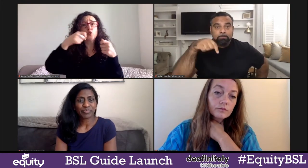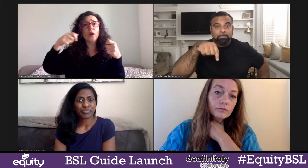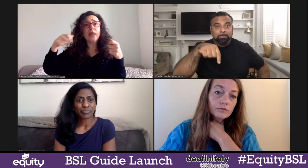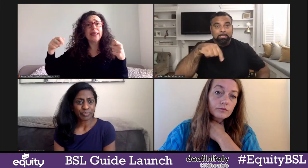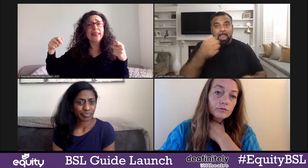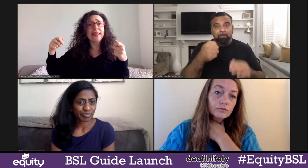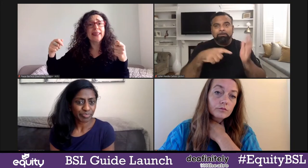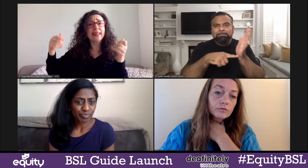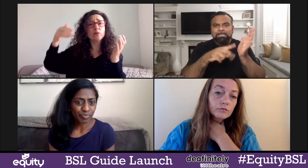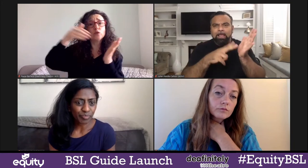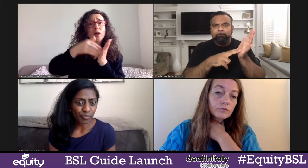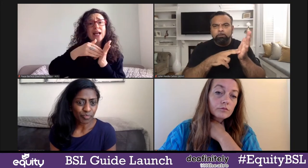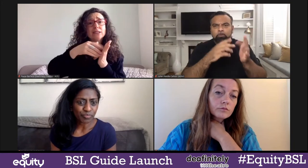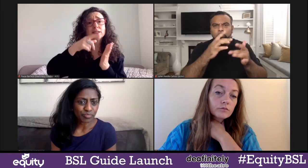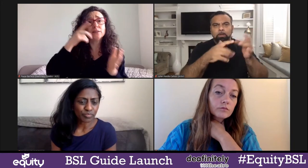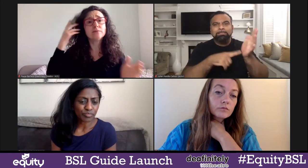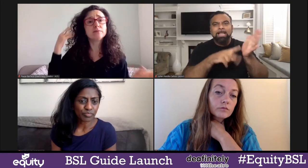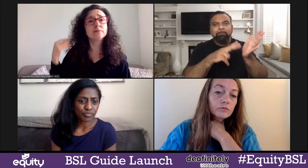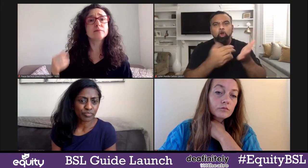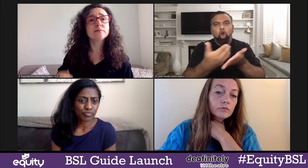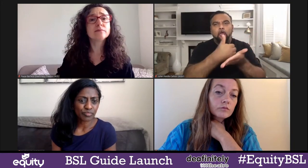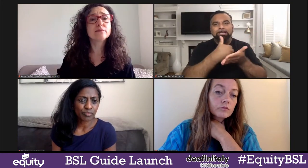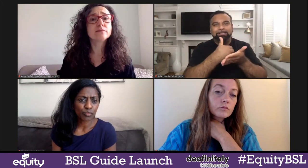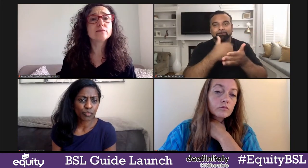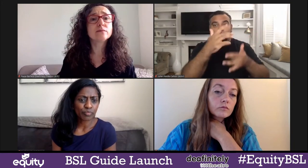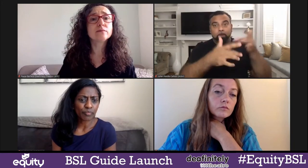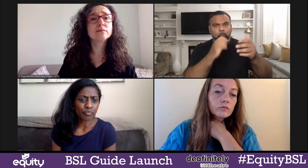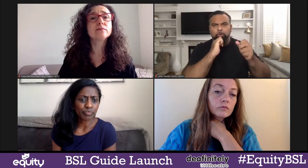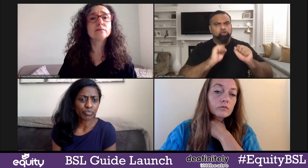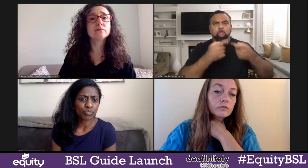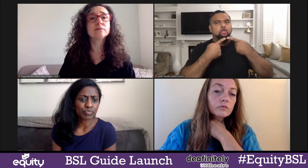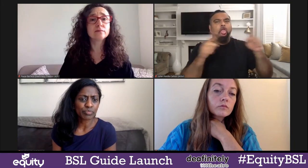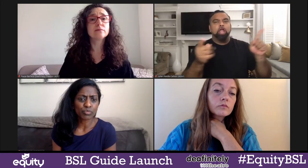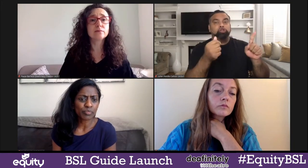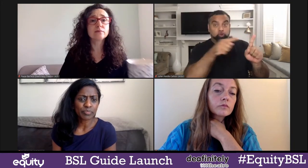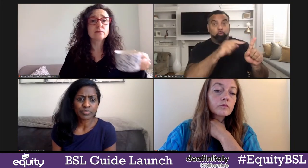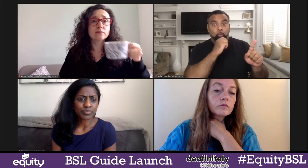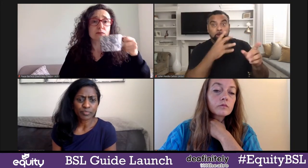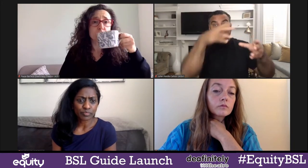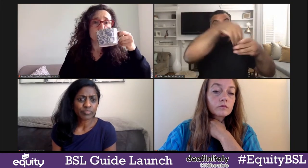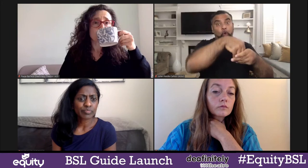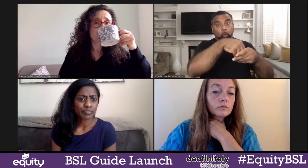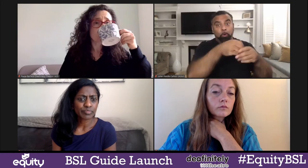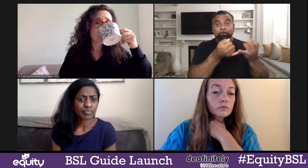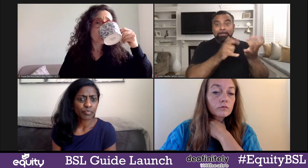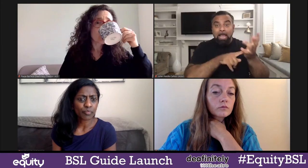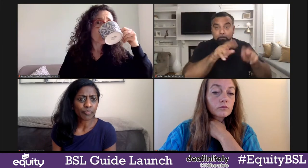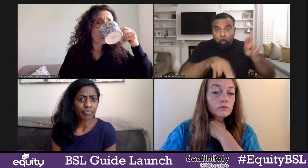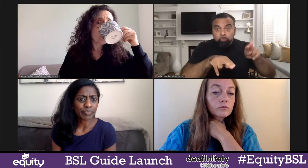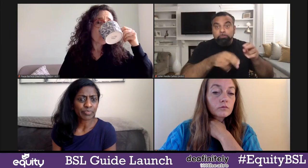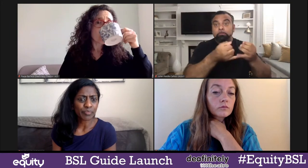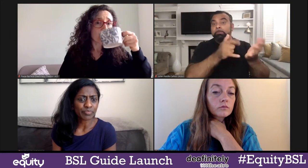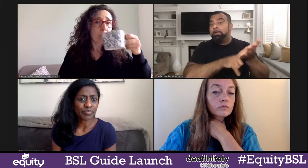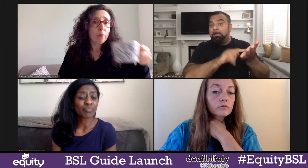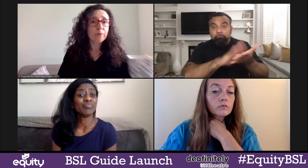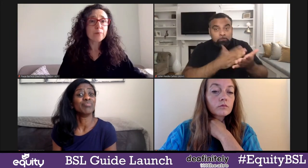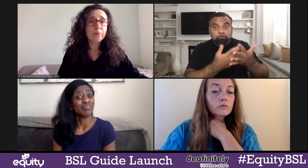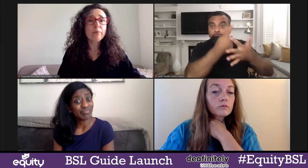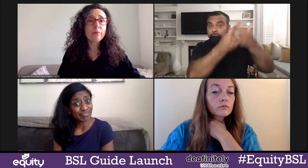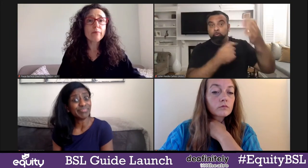other sort of acting profiles. Julian, you wanted to add something, didn't you? Just to let you know, there is a website being